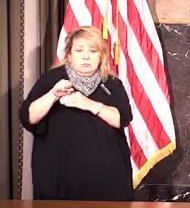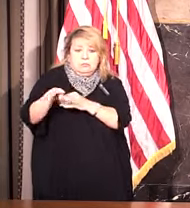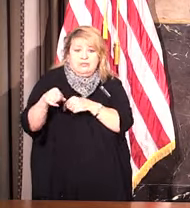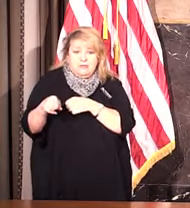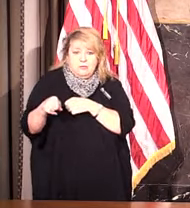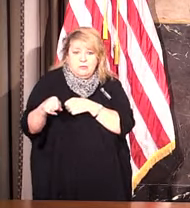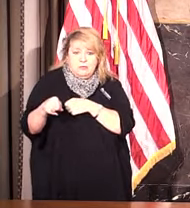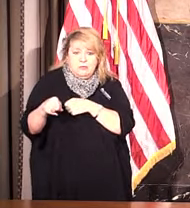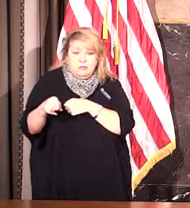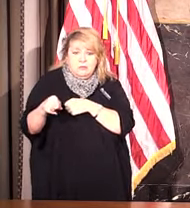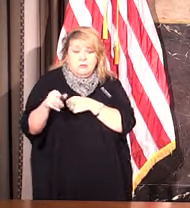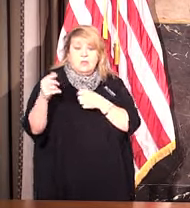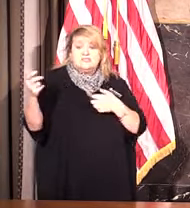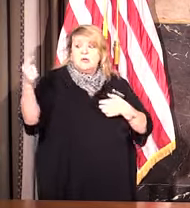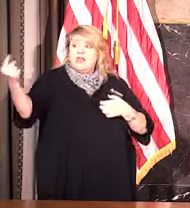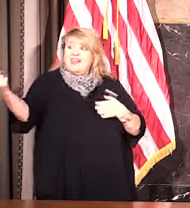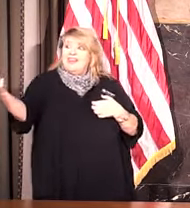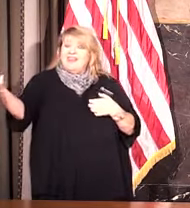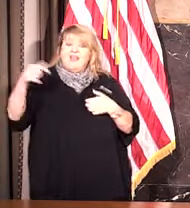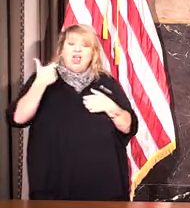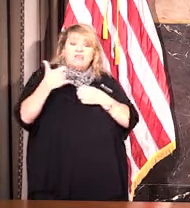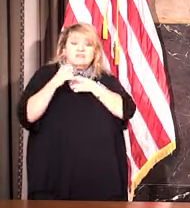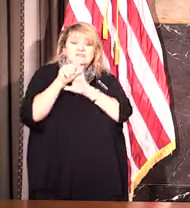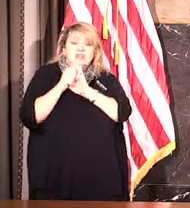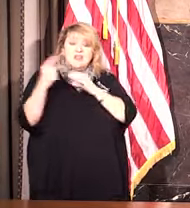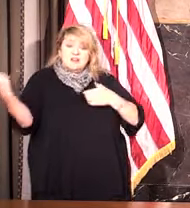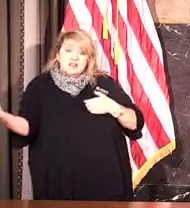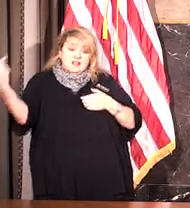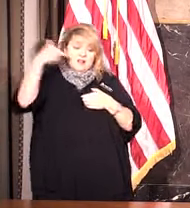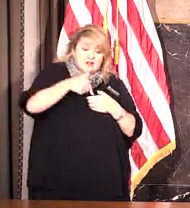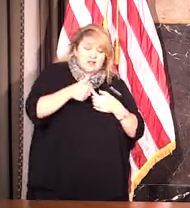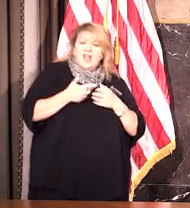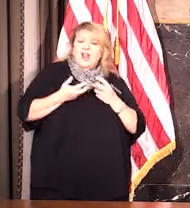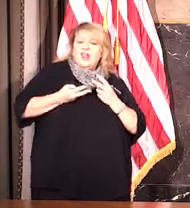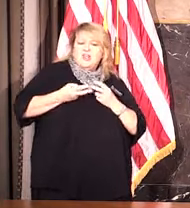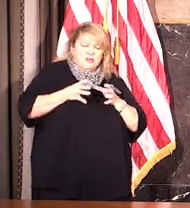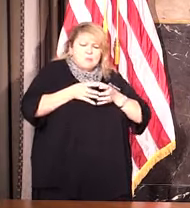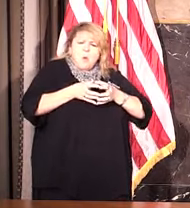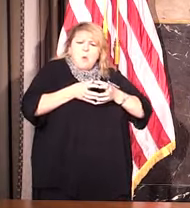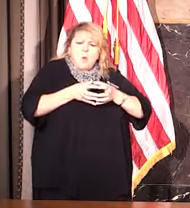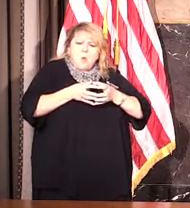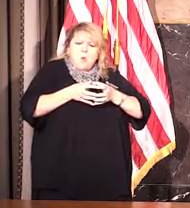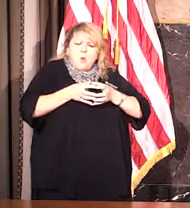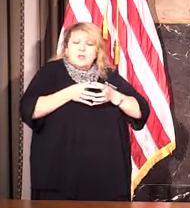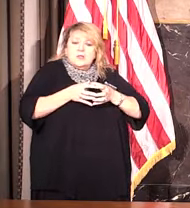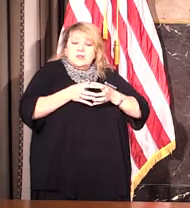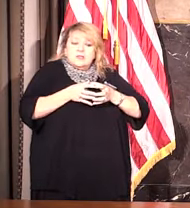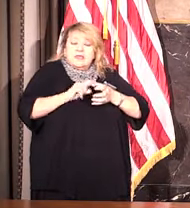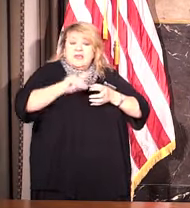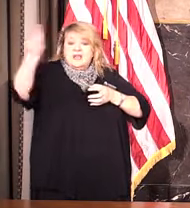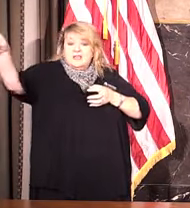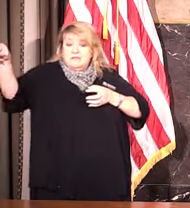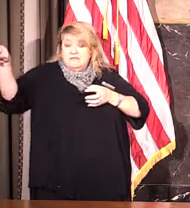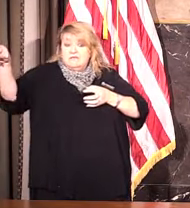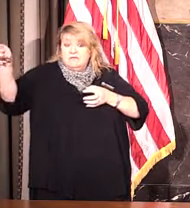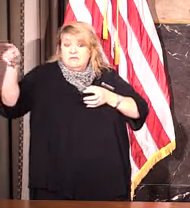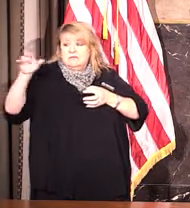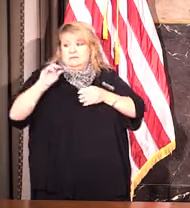and here in Louisiana, I should say. Recently heard about a story, it's a family in the Shreveport-Bossier